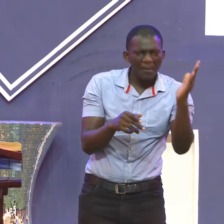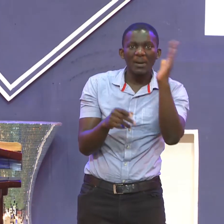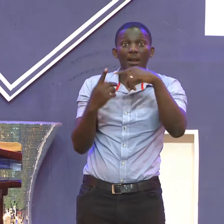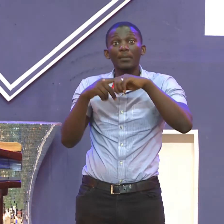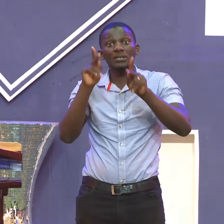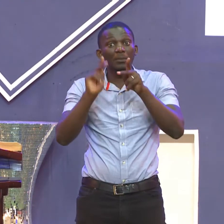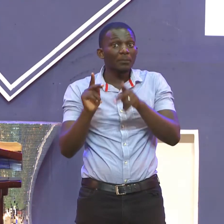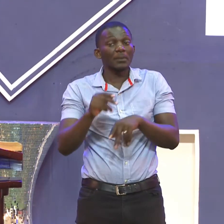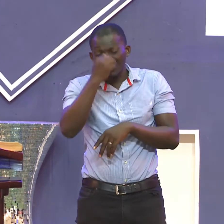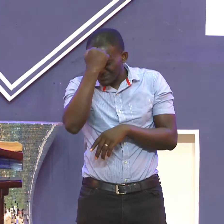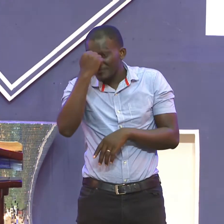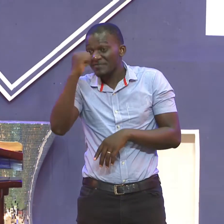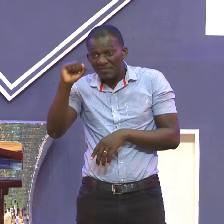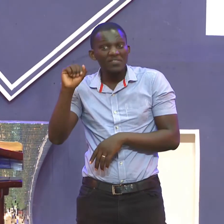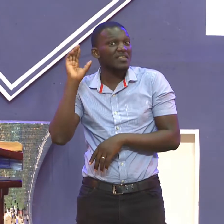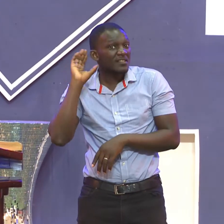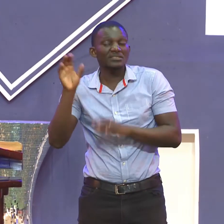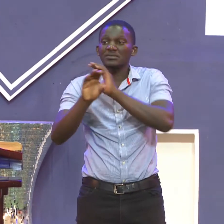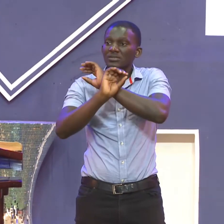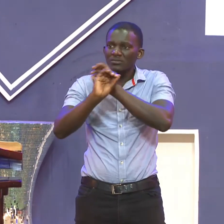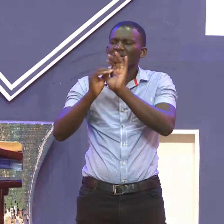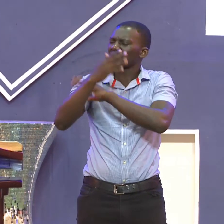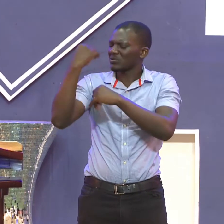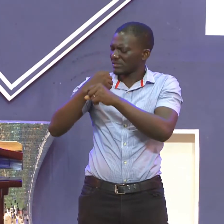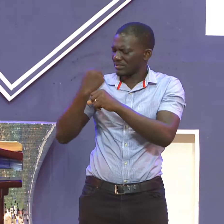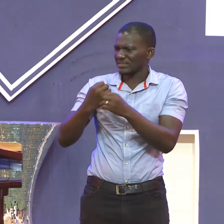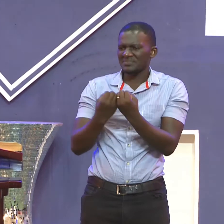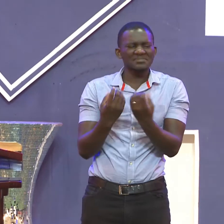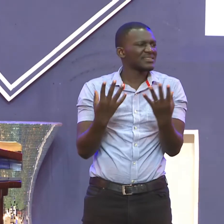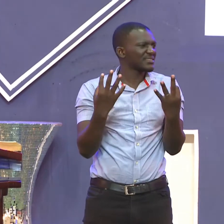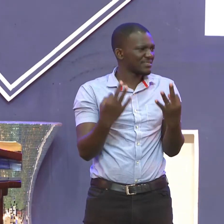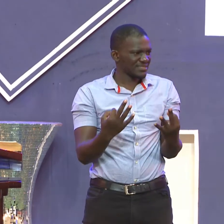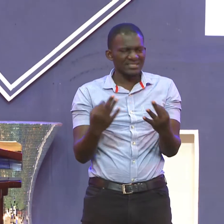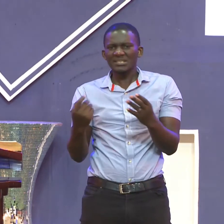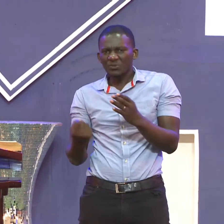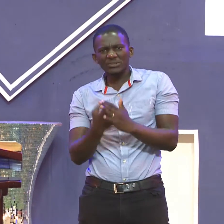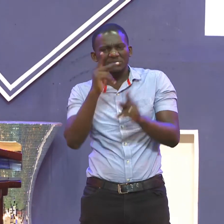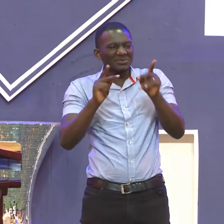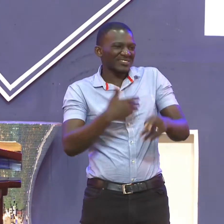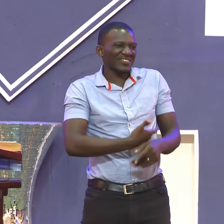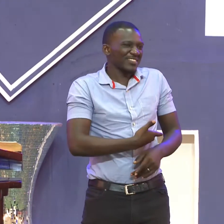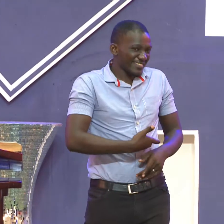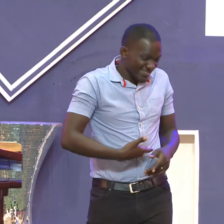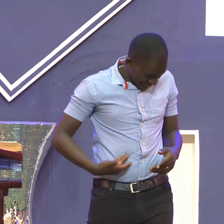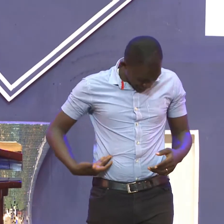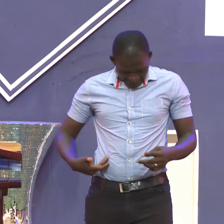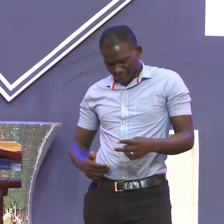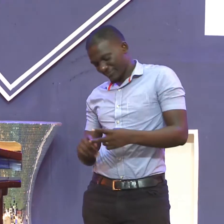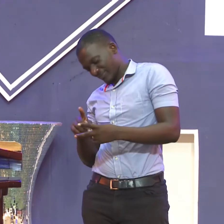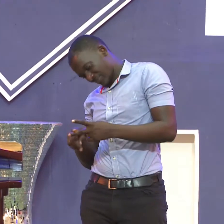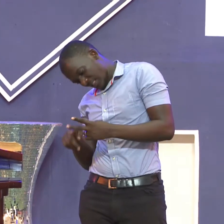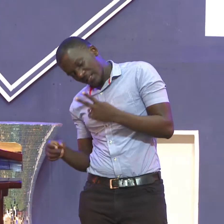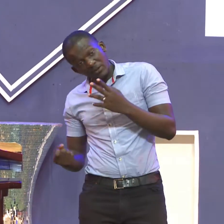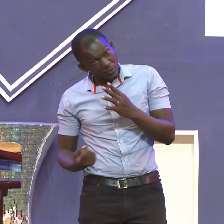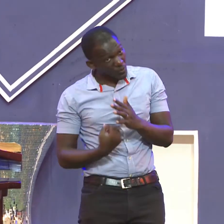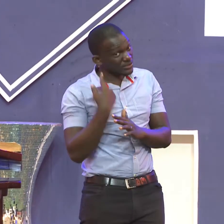them something but they are not listening Yakole ebintu bingi He did many things yabaletera okulumwa enjala He made them to hunger yabaletera